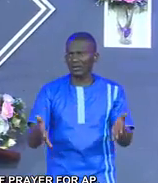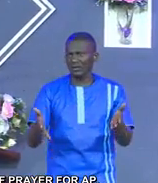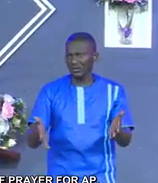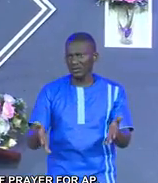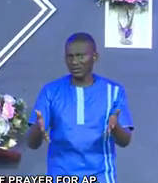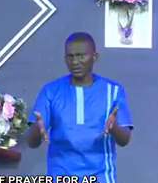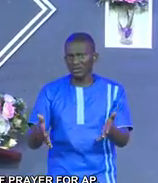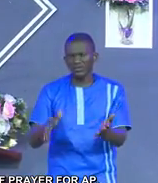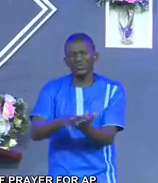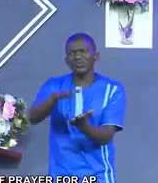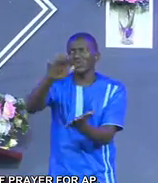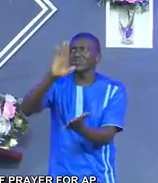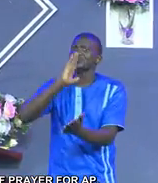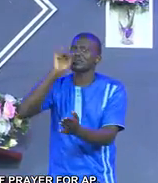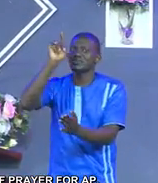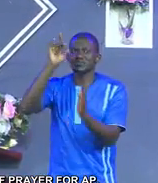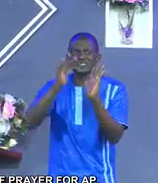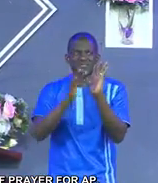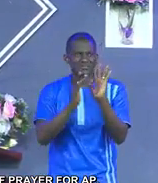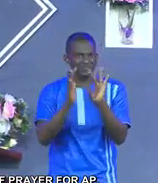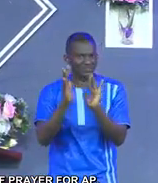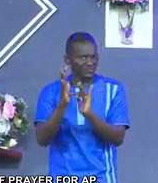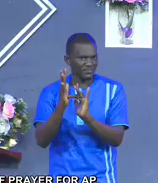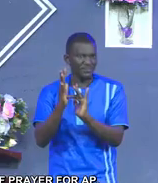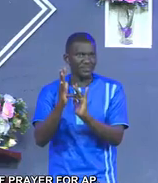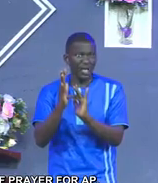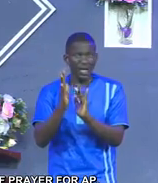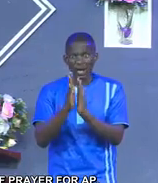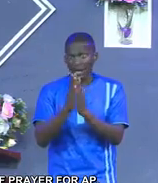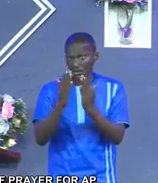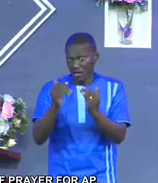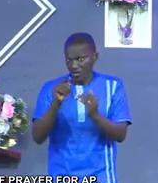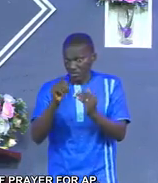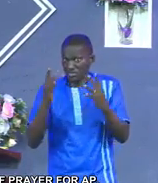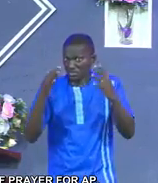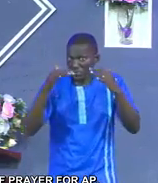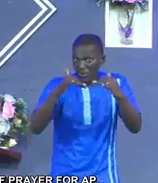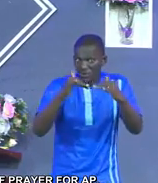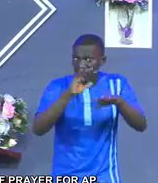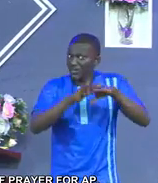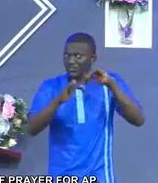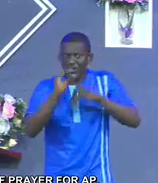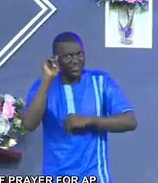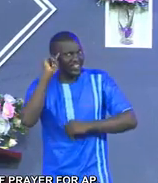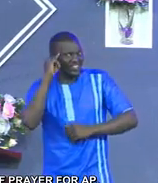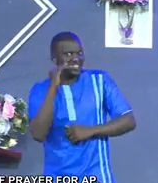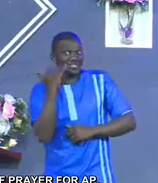Yesu aweebwa ekitiibwa ate okuŋŋaana weekuti tokuzannyisa